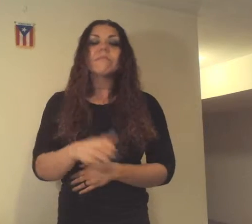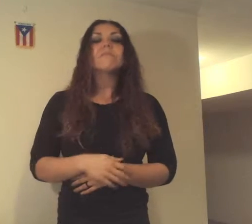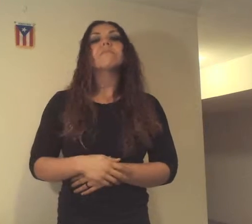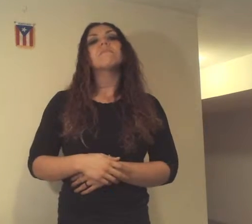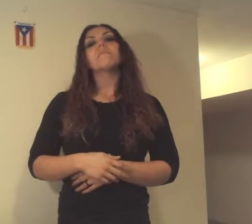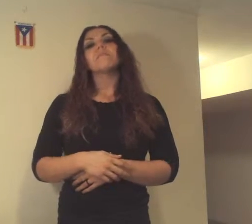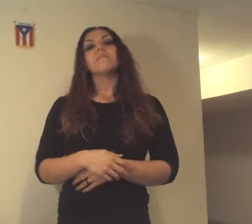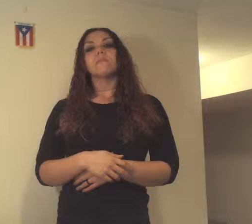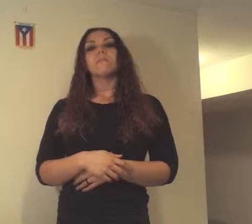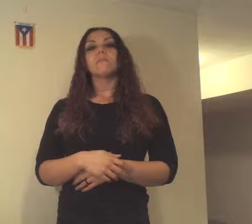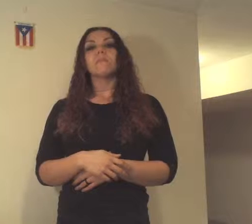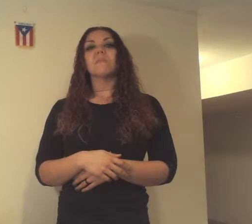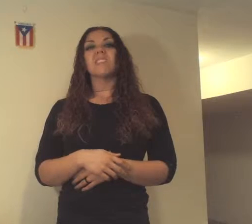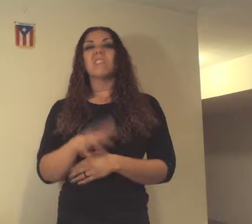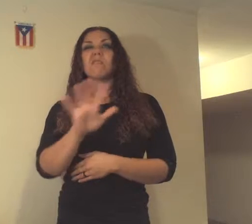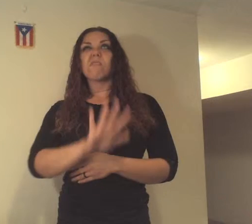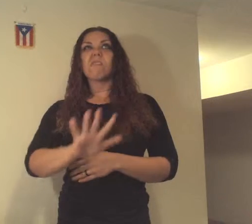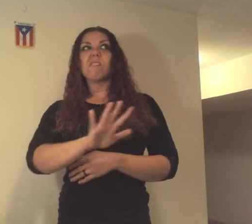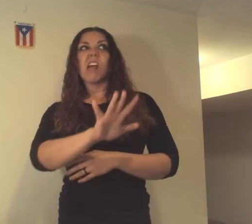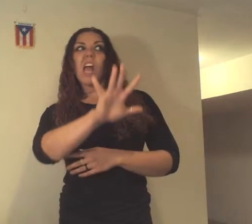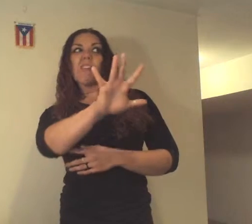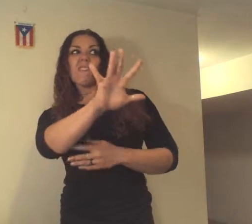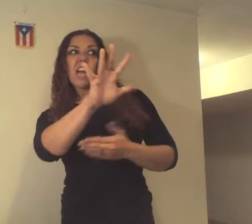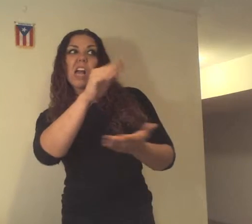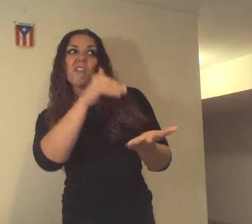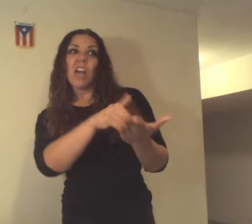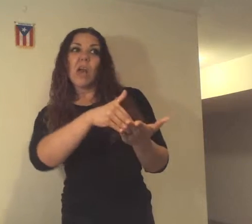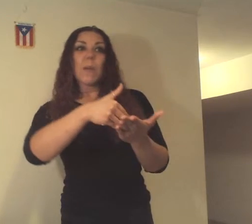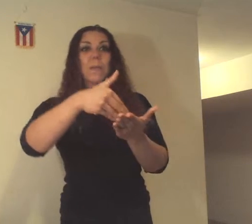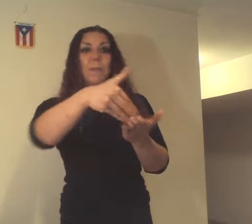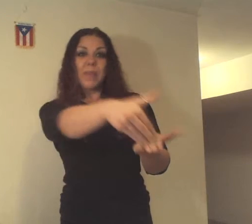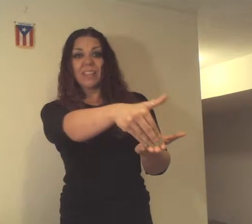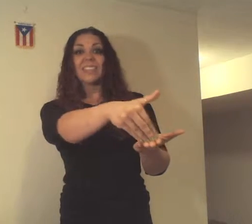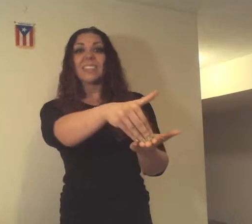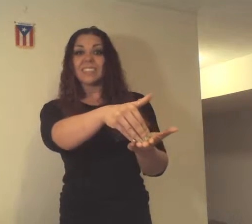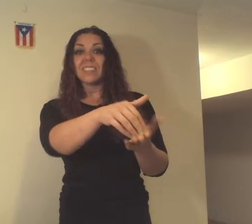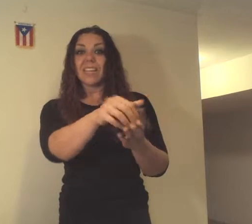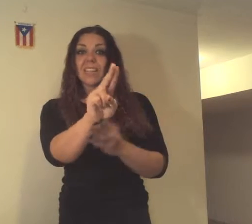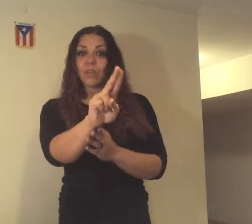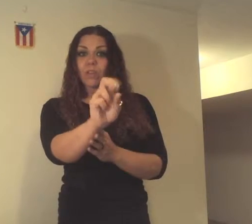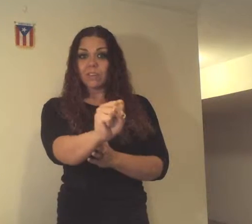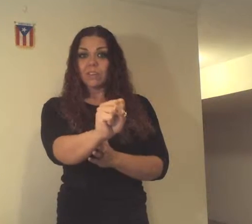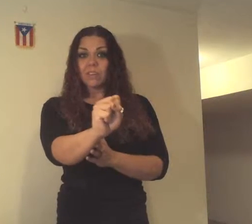We do about 5 million of these in the United States and maybe 20 million of these worldwide.